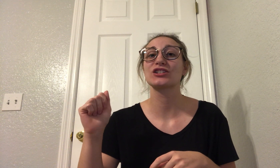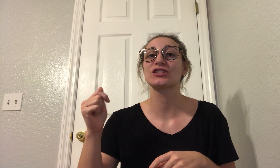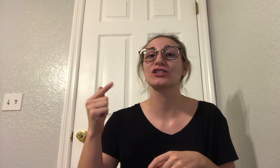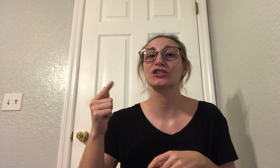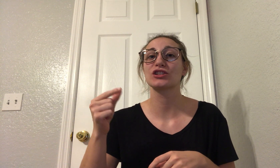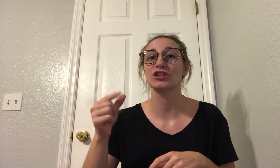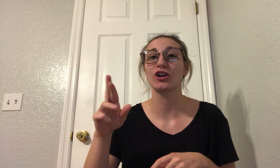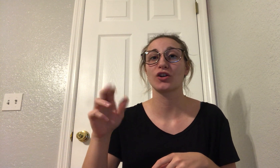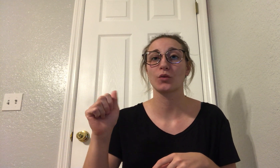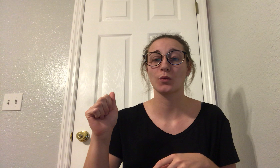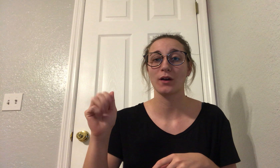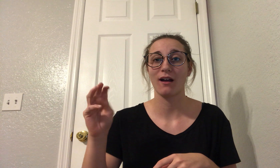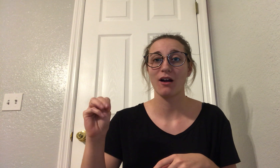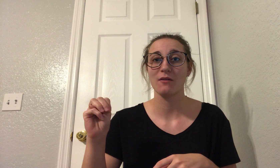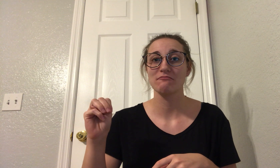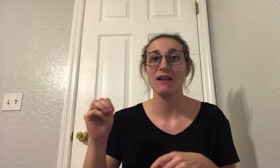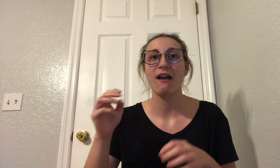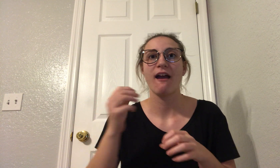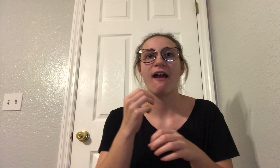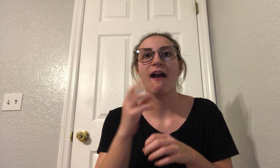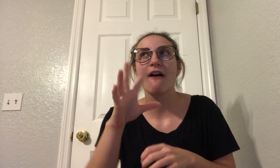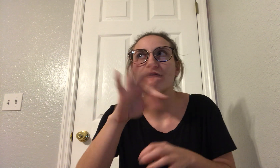hour. That benefits you.